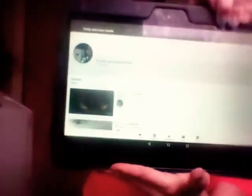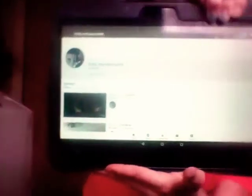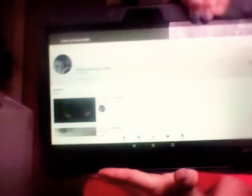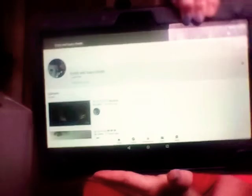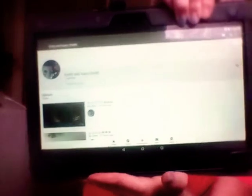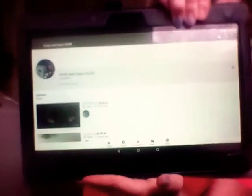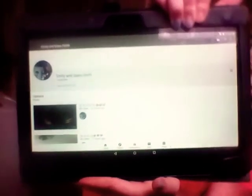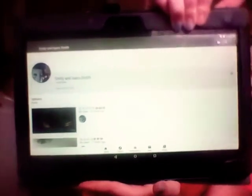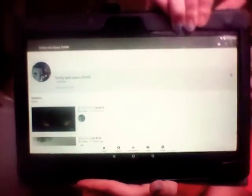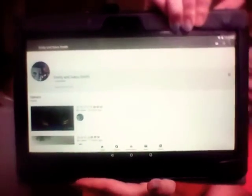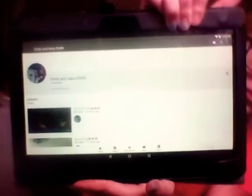channel.